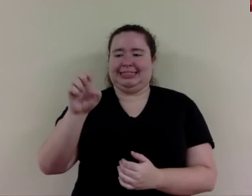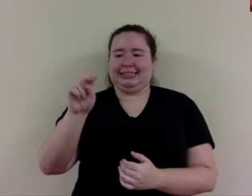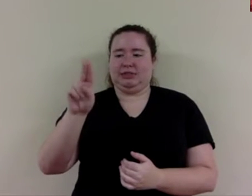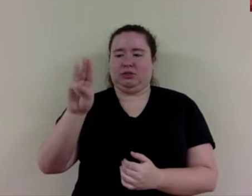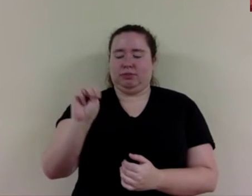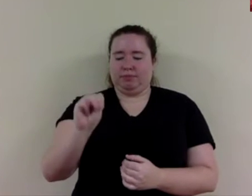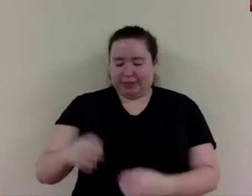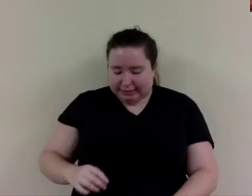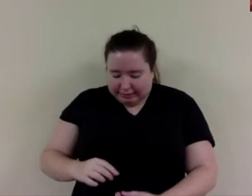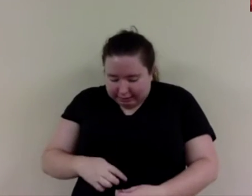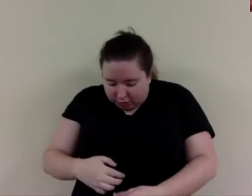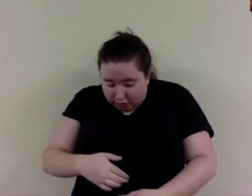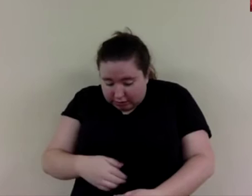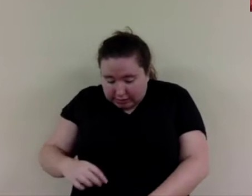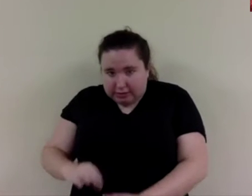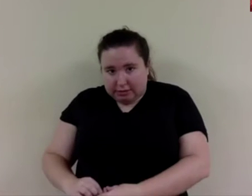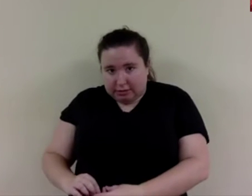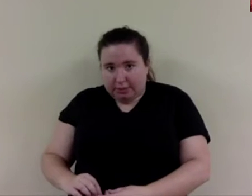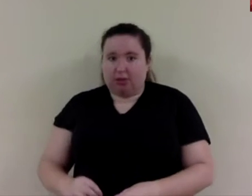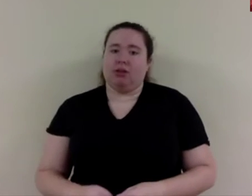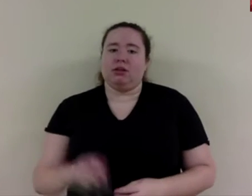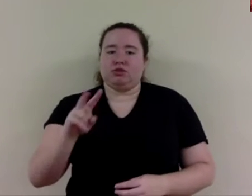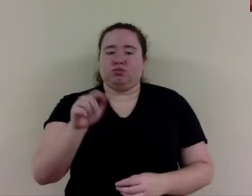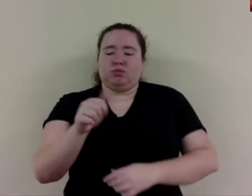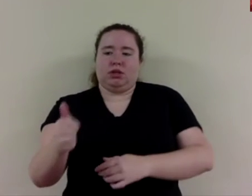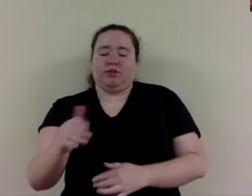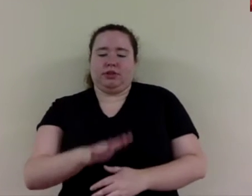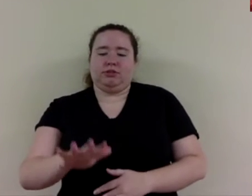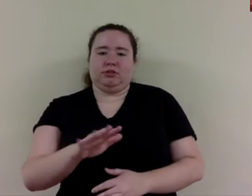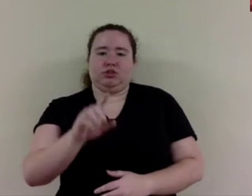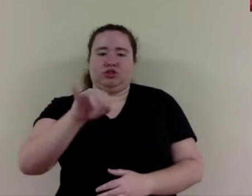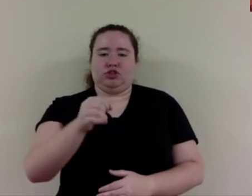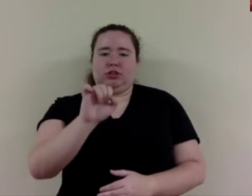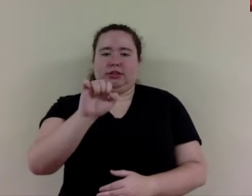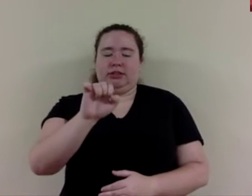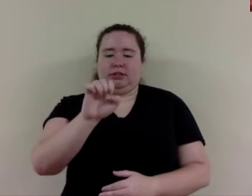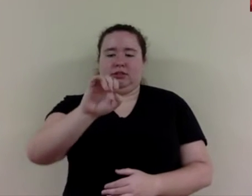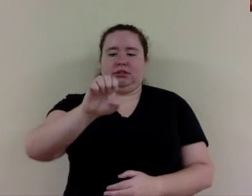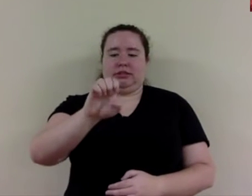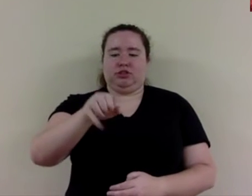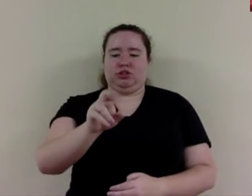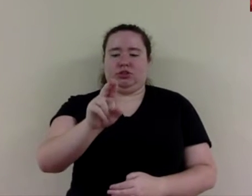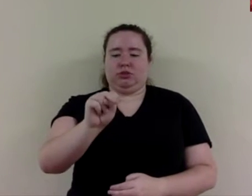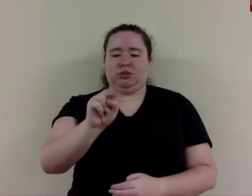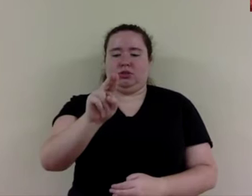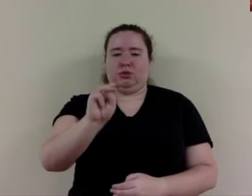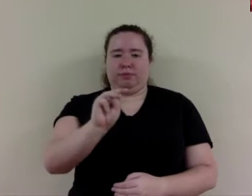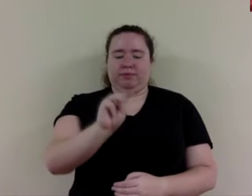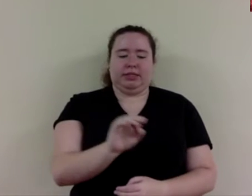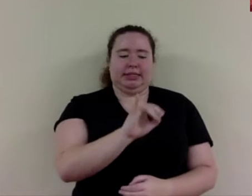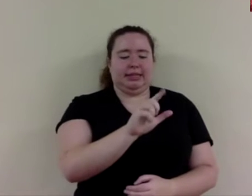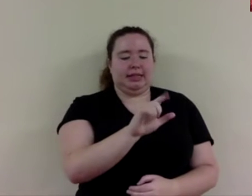stomach, and two other lengths of tube, essentially, known as the jejunum and the ileum,